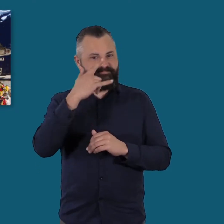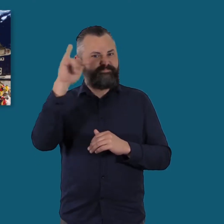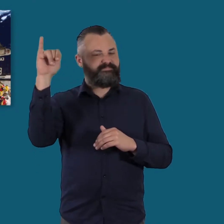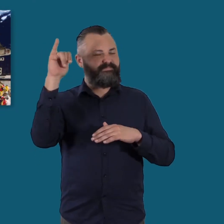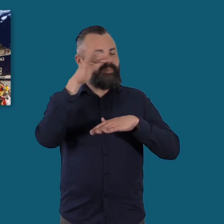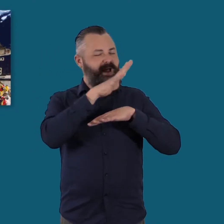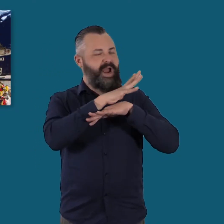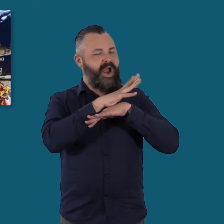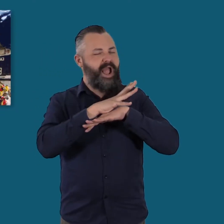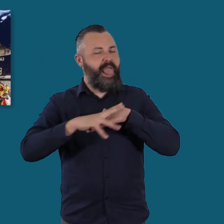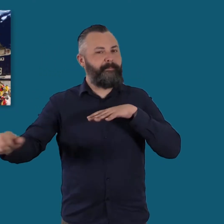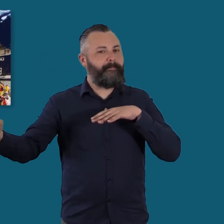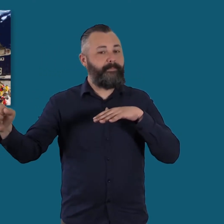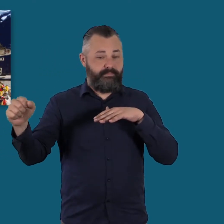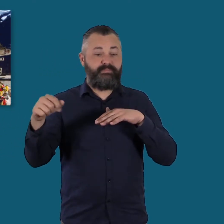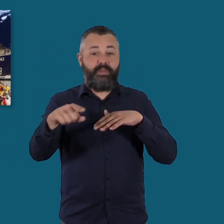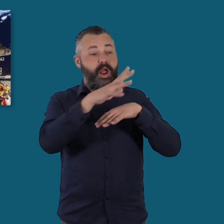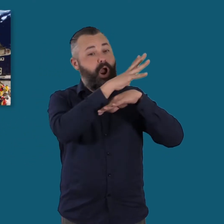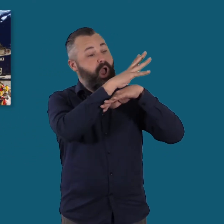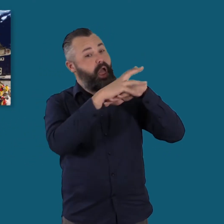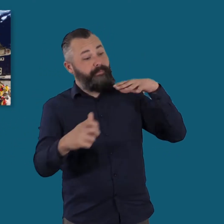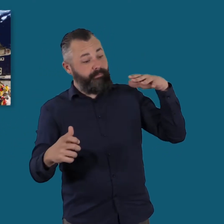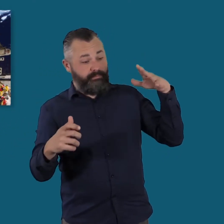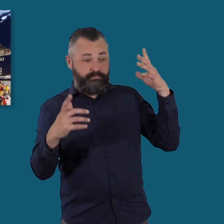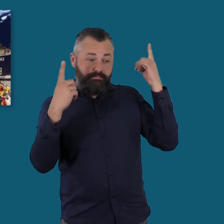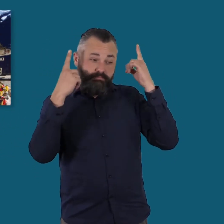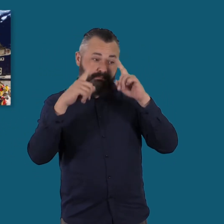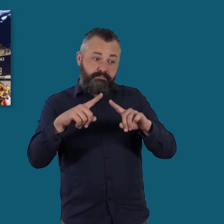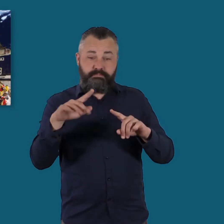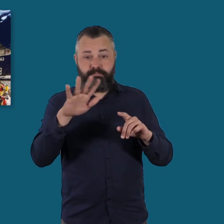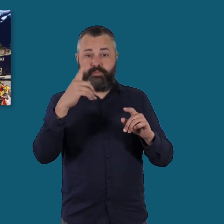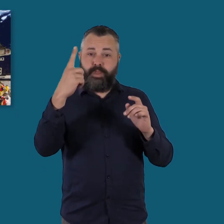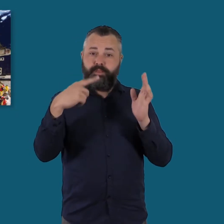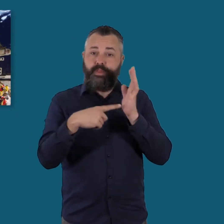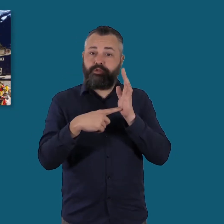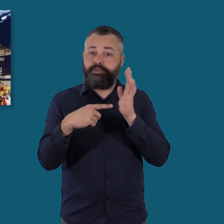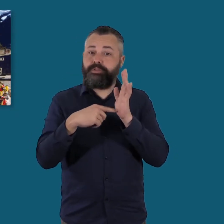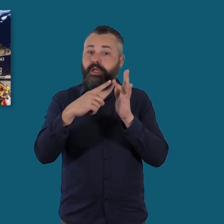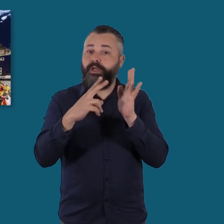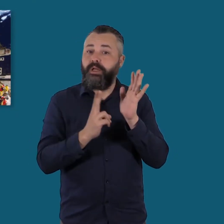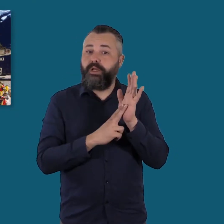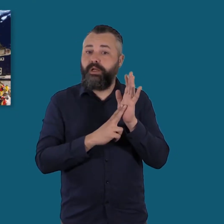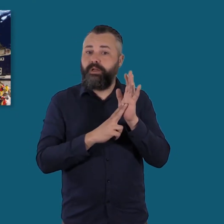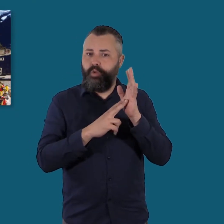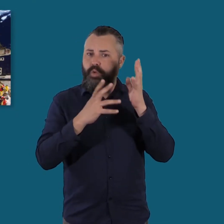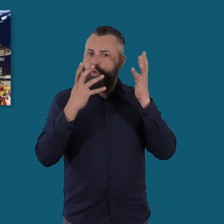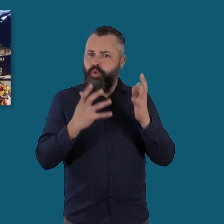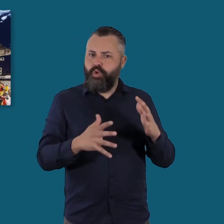The Thredbo landslide disaster involved 1,000 tonnes of material on the hill slope that moved downwards, severely damaging the Thredbo